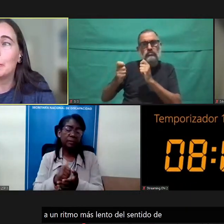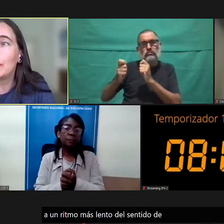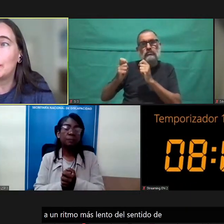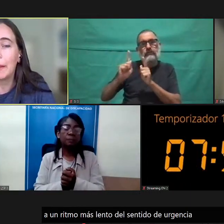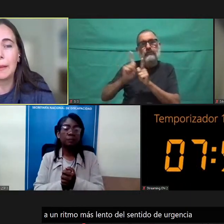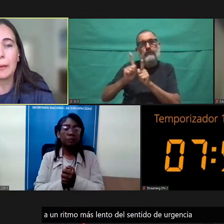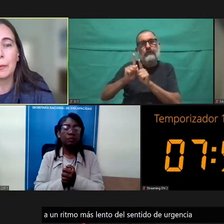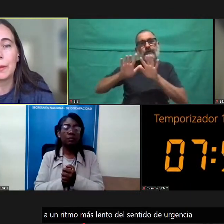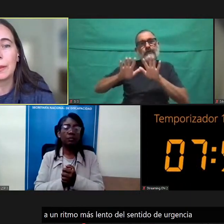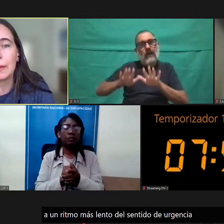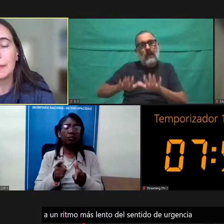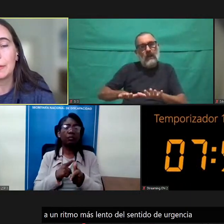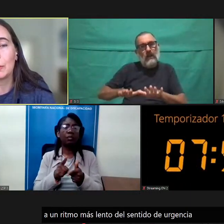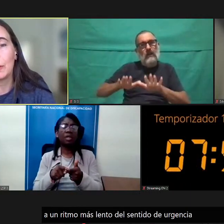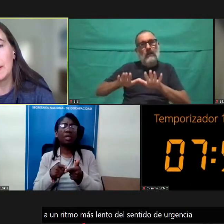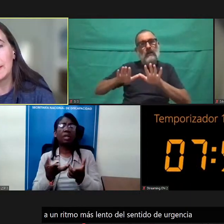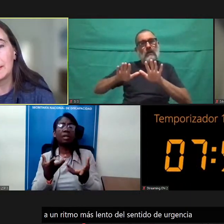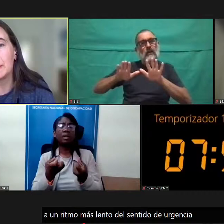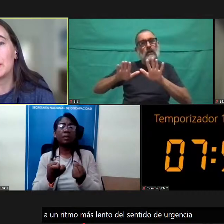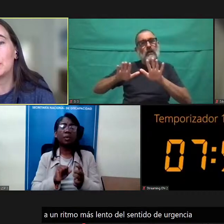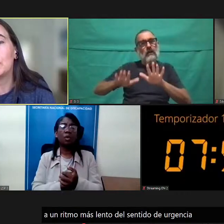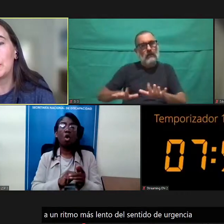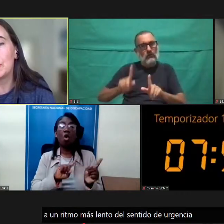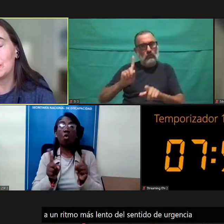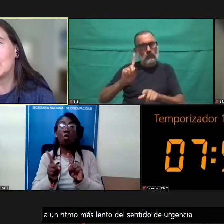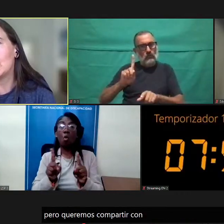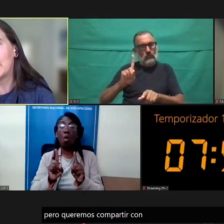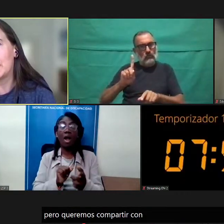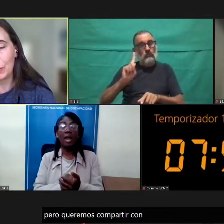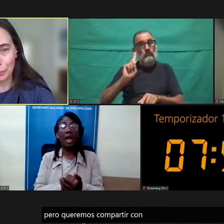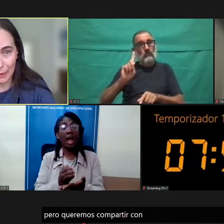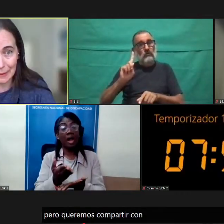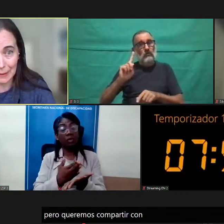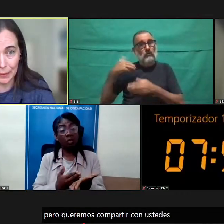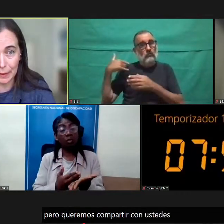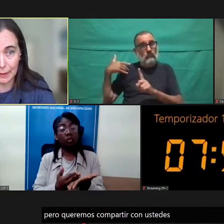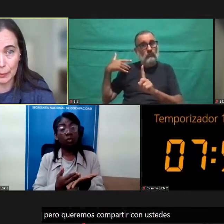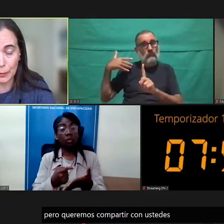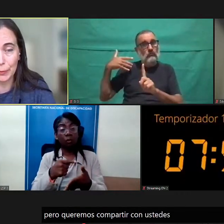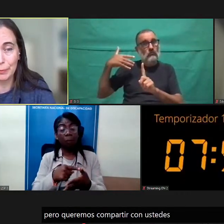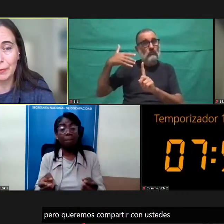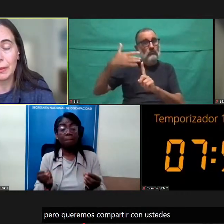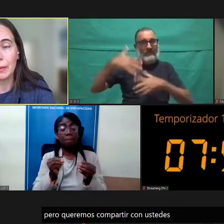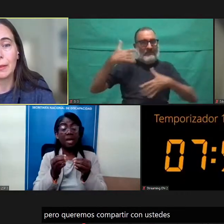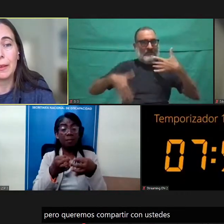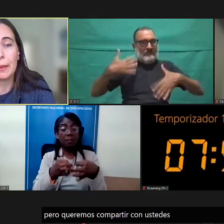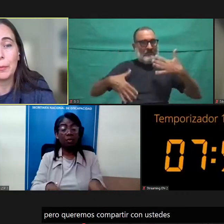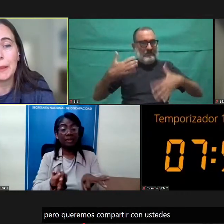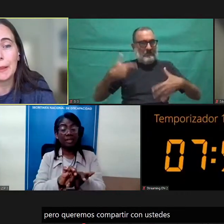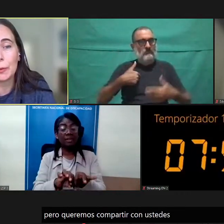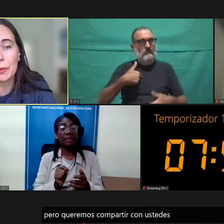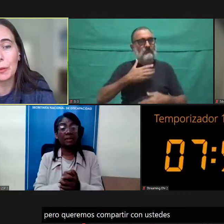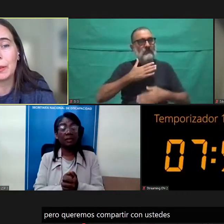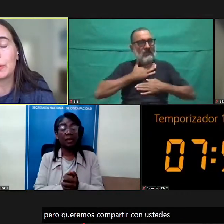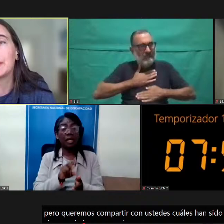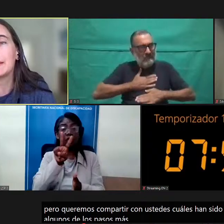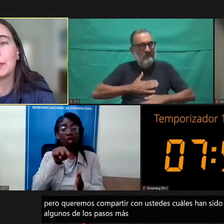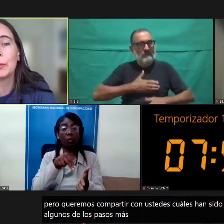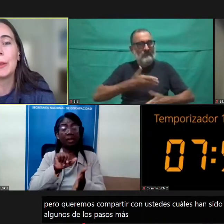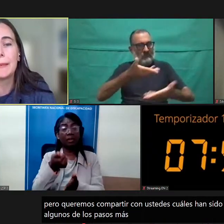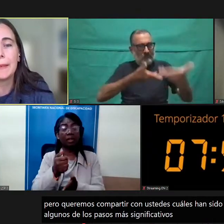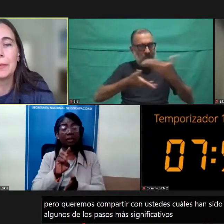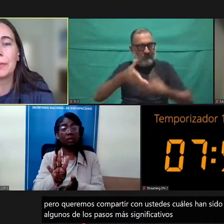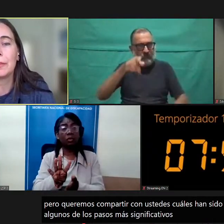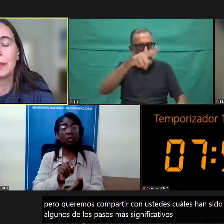then this should be done but we want to share with you what some of the most significant steps forward